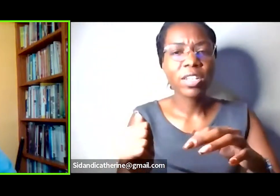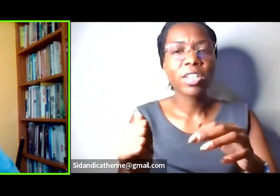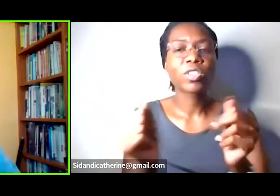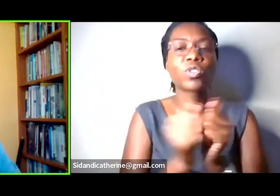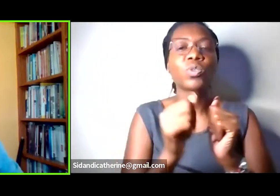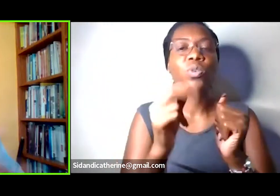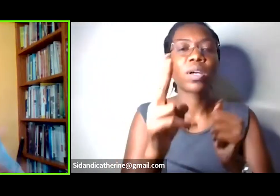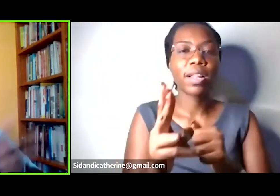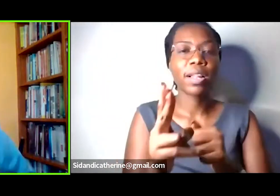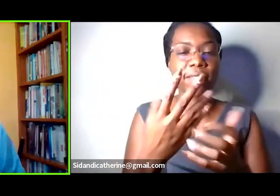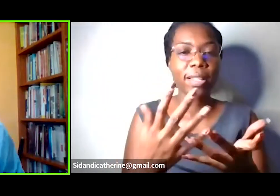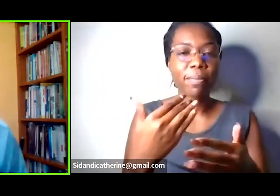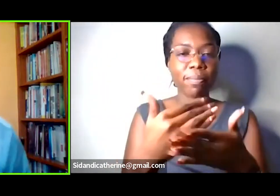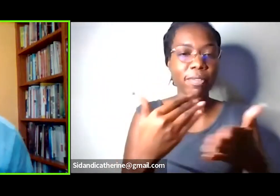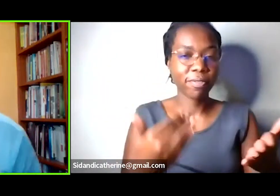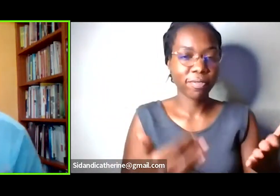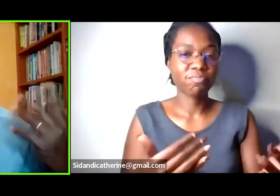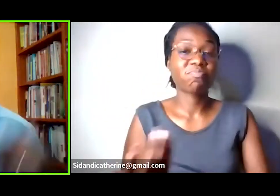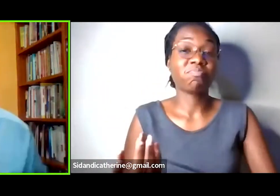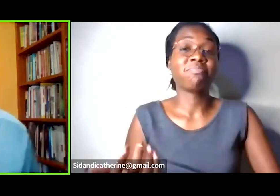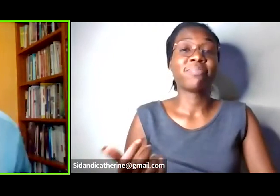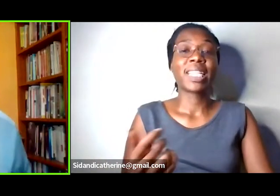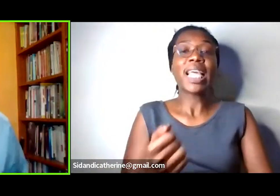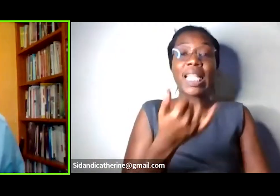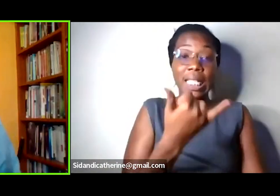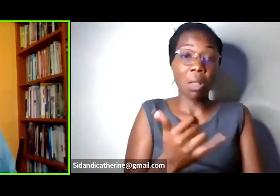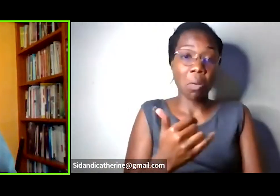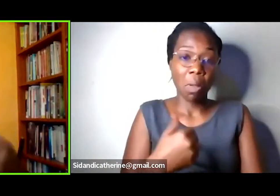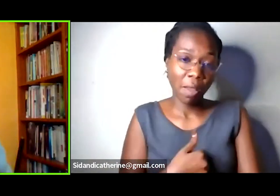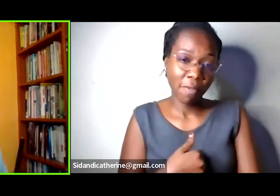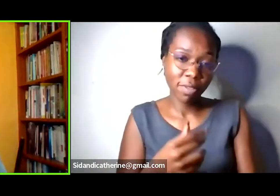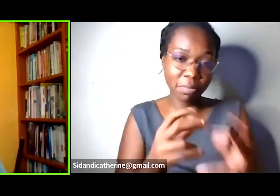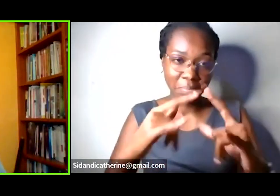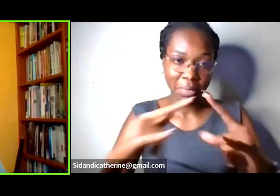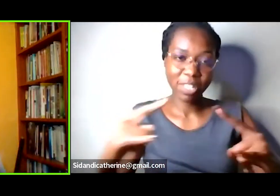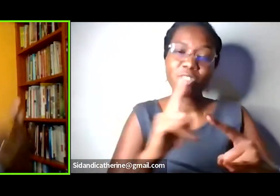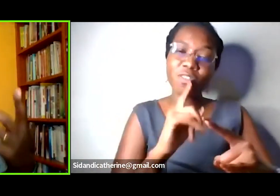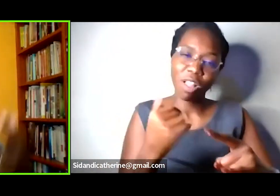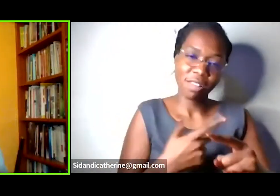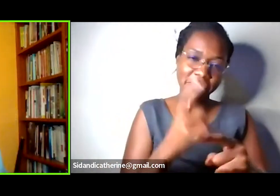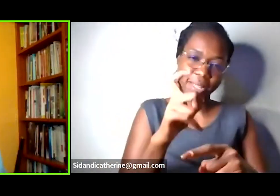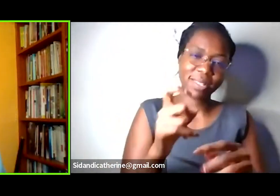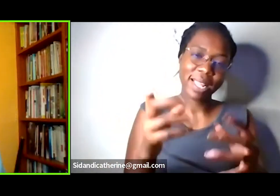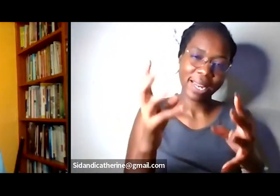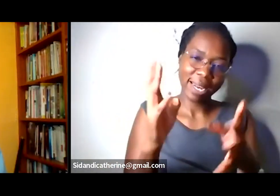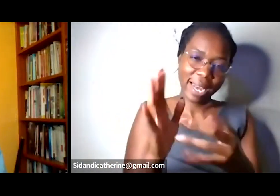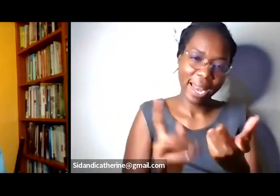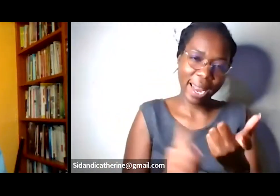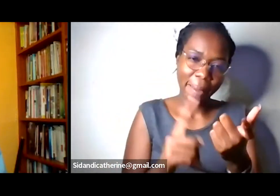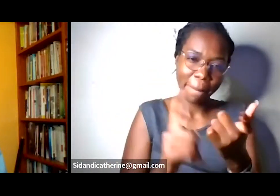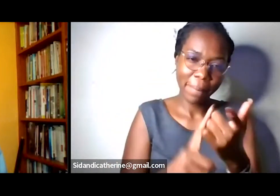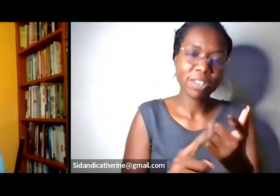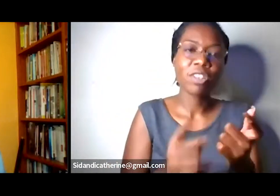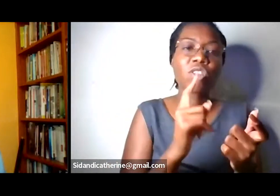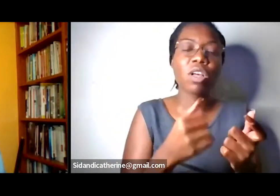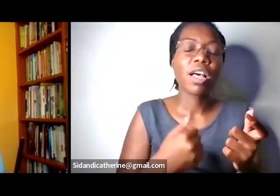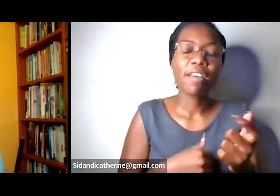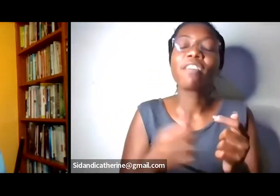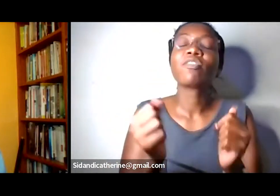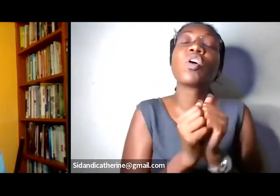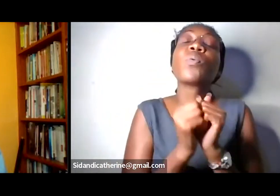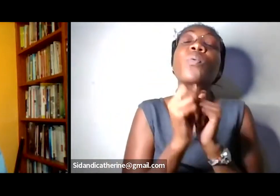point. So it's not that difficult. What is important is you start thinking in terms of the value